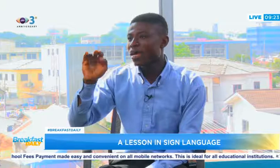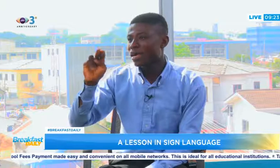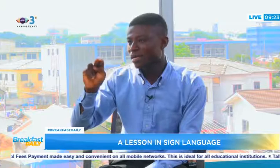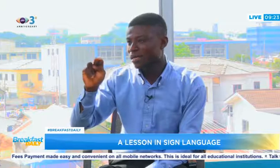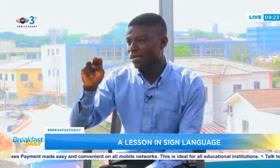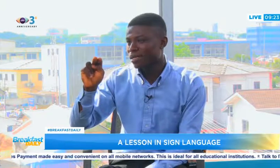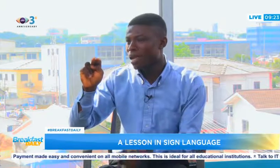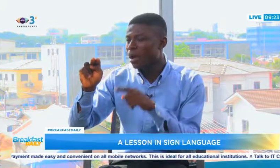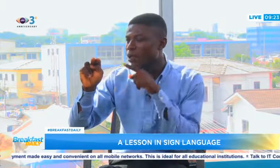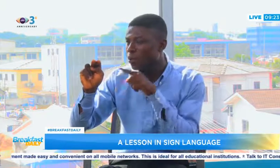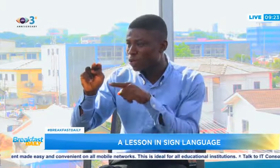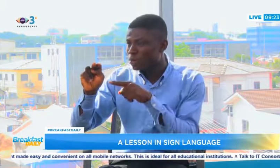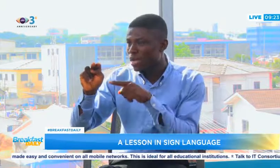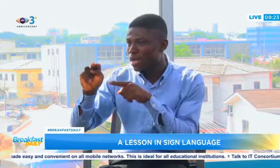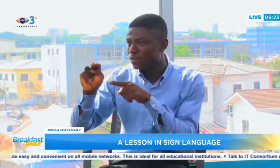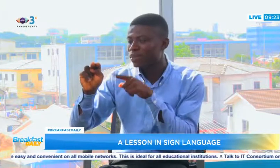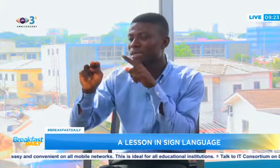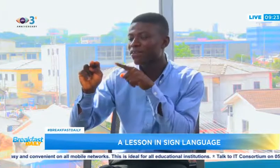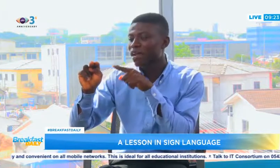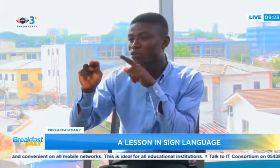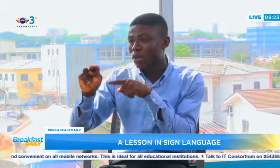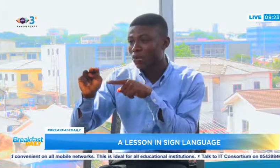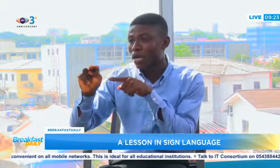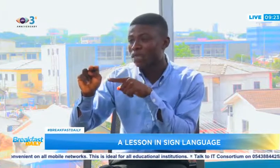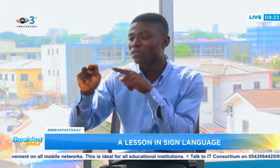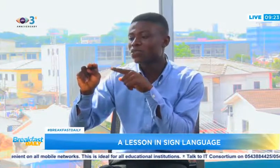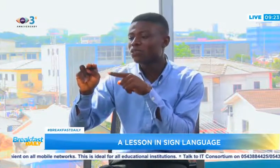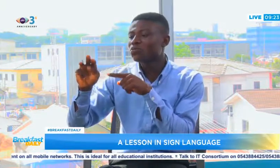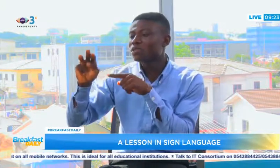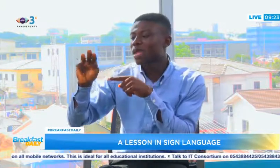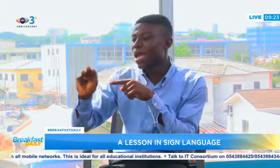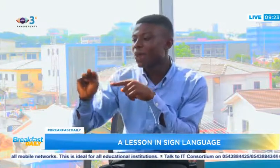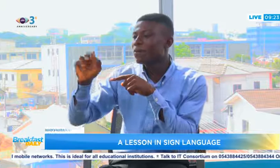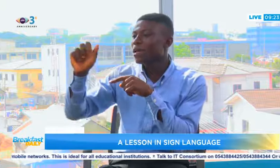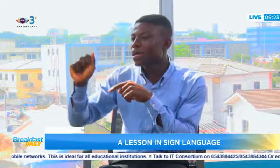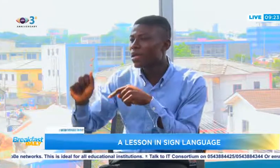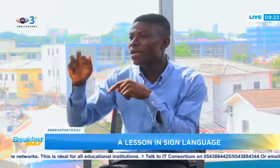Martin. I'm not bouncing my hands. Okay. If I should bounce my hands, it's going to be Martin.